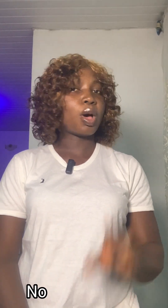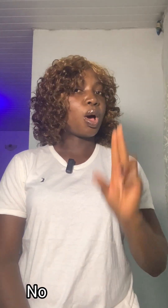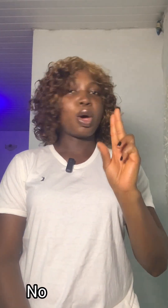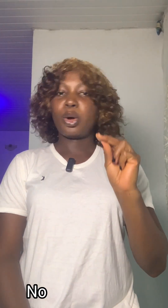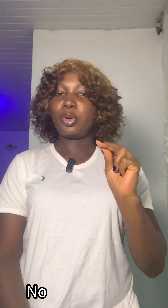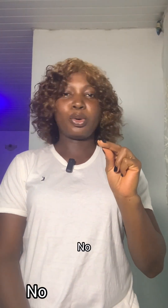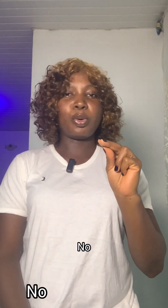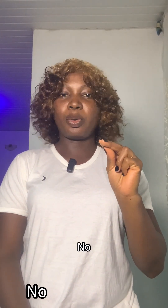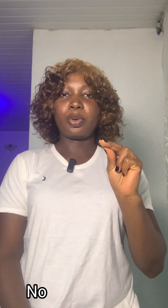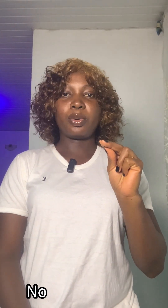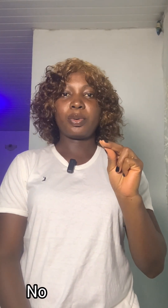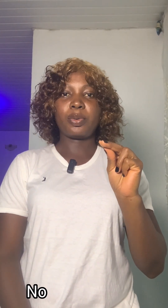No.